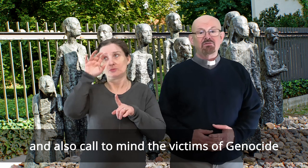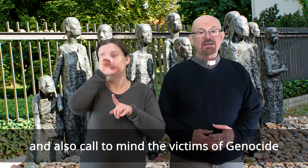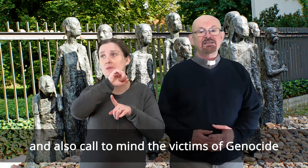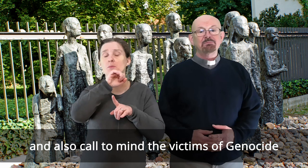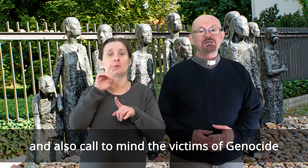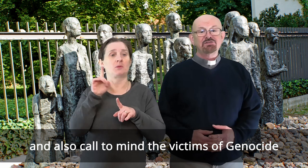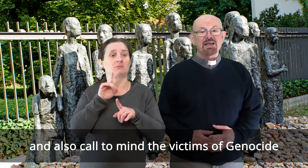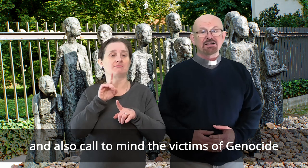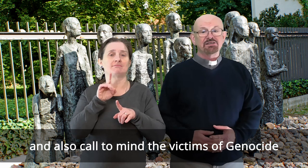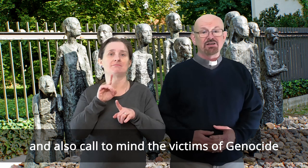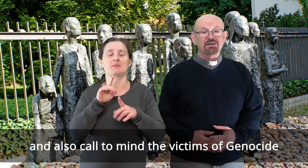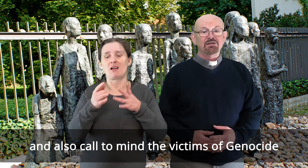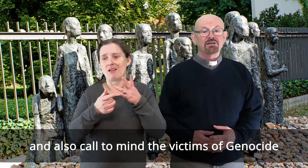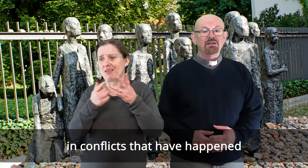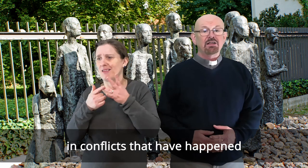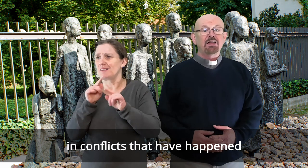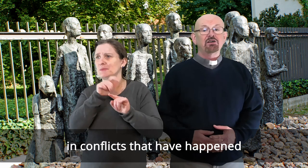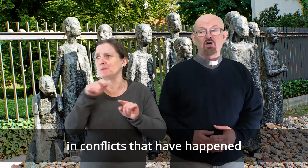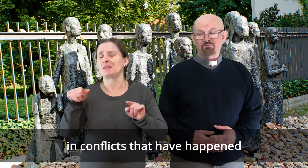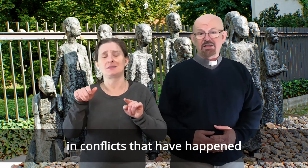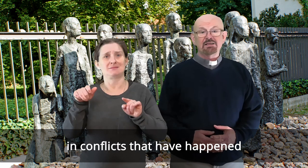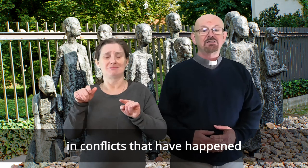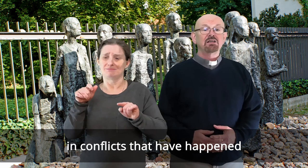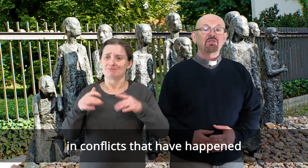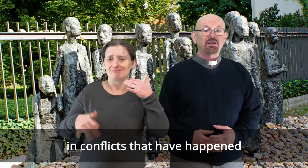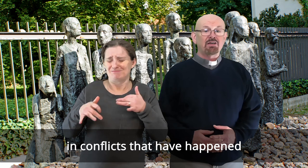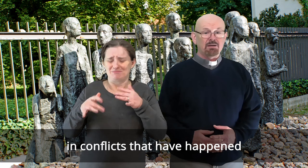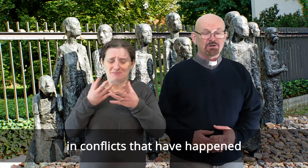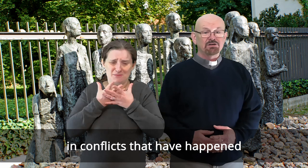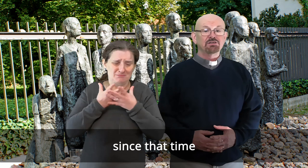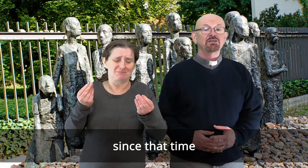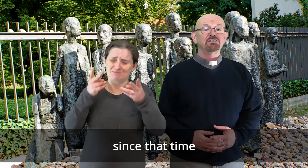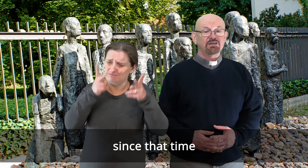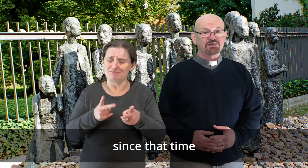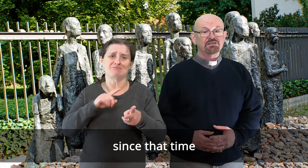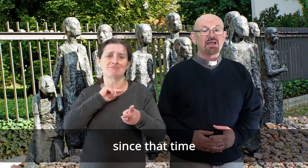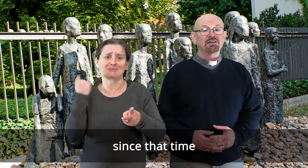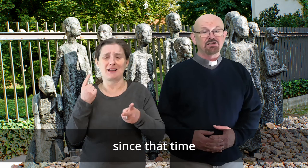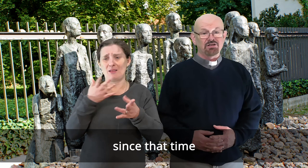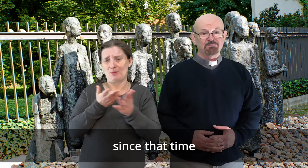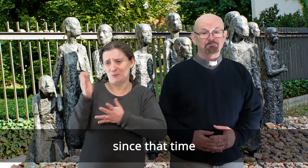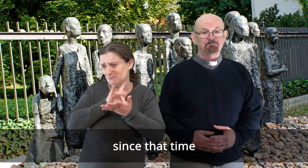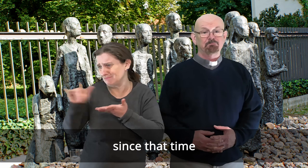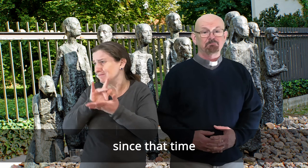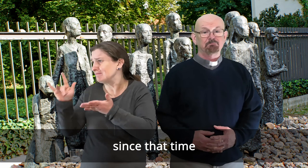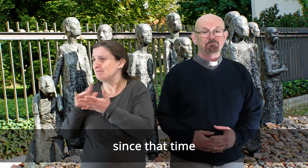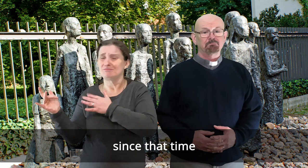the victims of genocide in conflicts that have happened since that time.